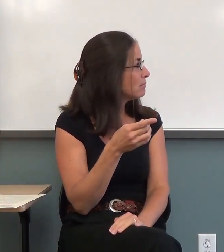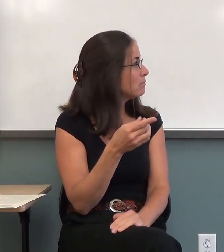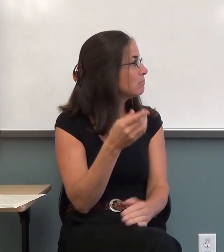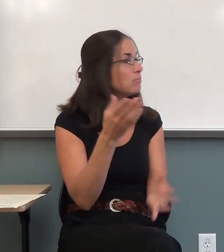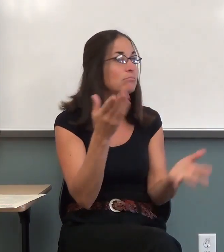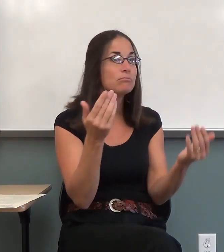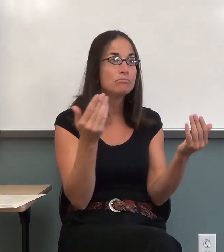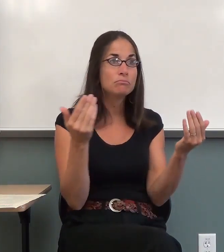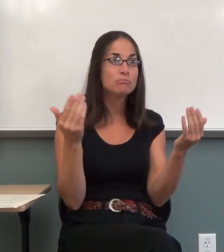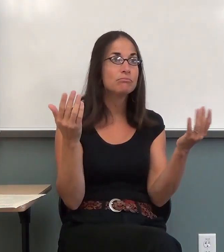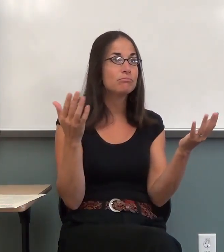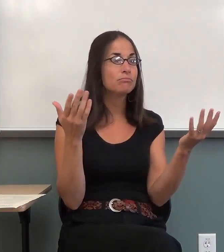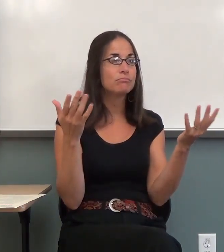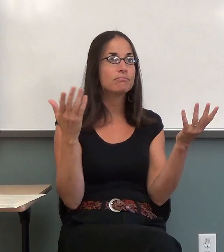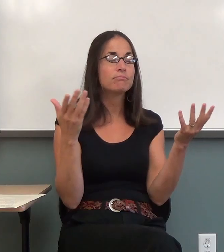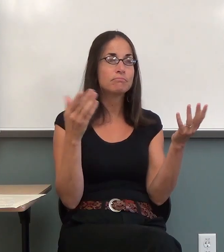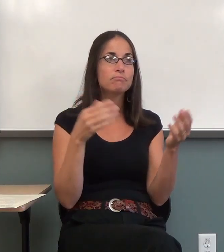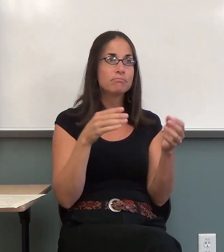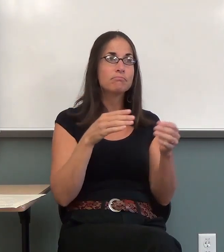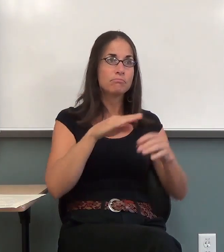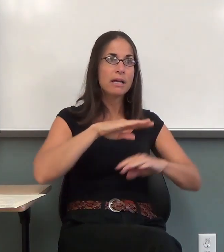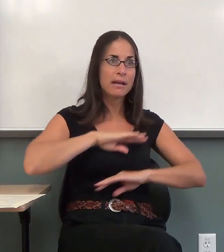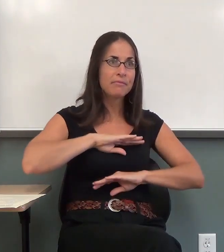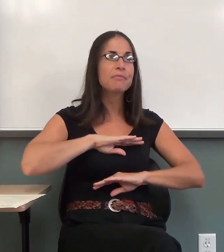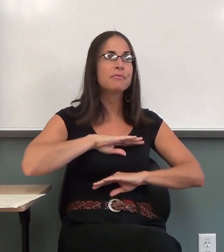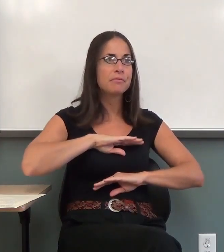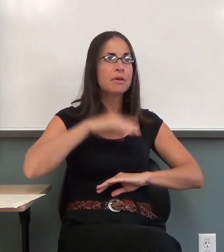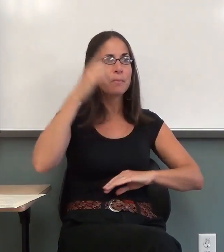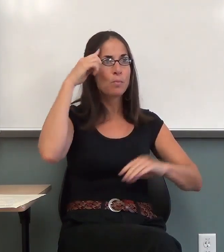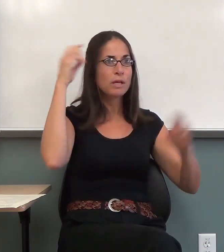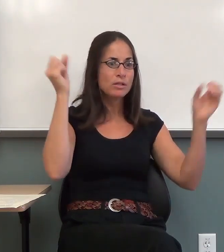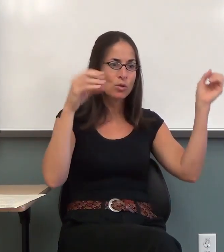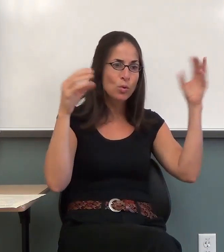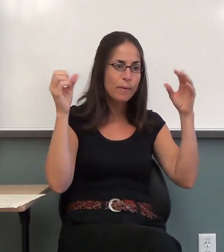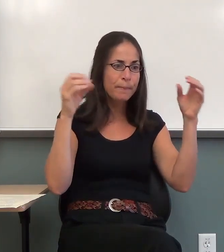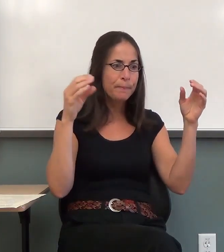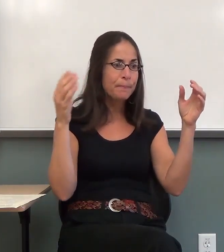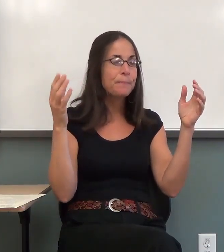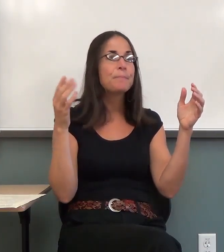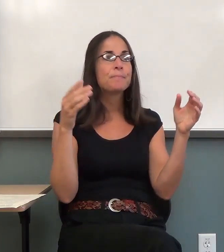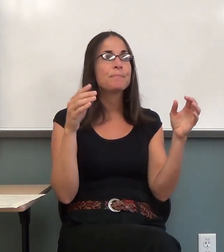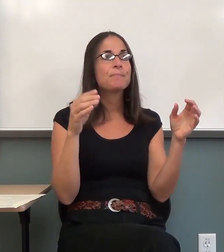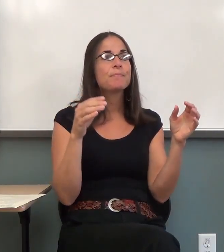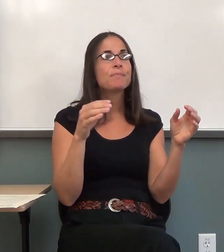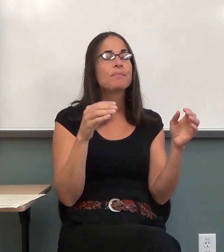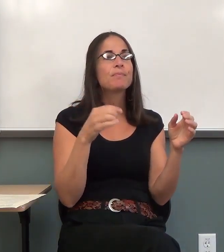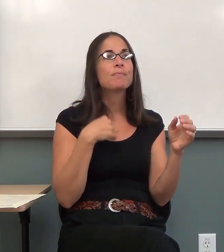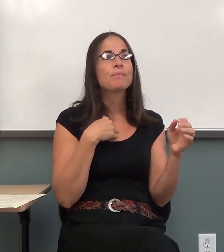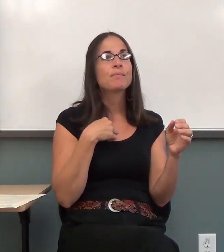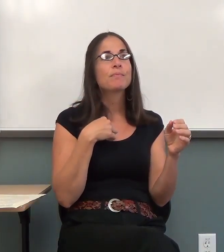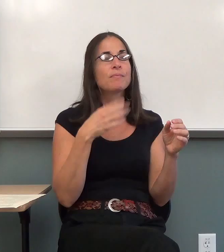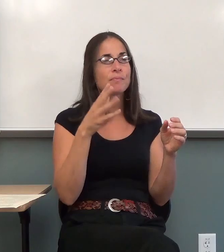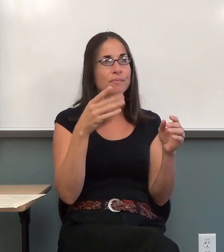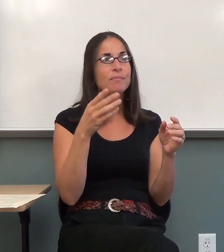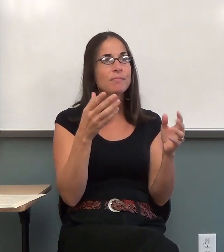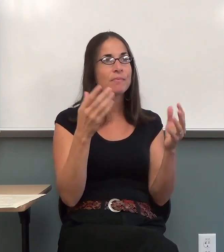Good. That's enough. When we're brainstorming, let me ask that question again. When we brainstorm, do